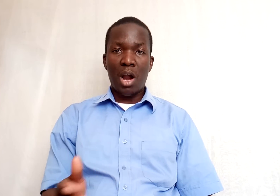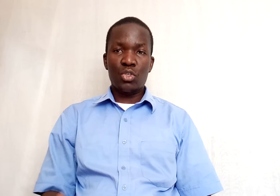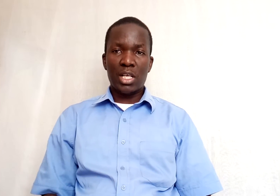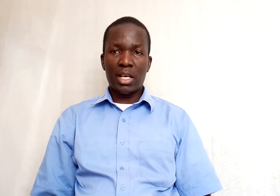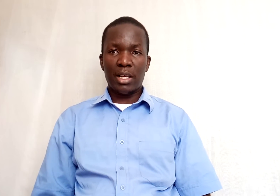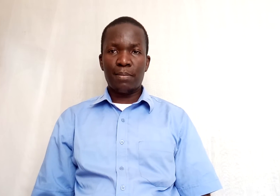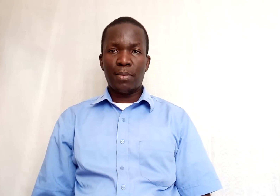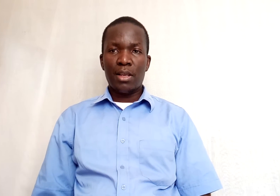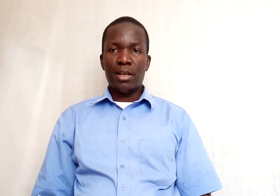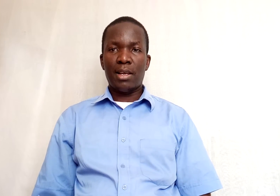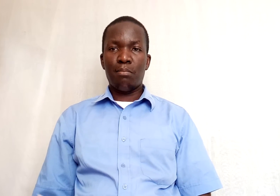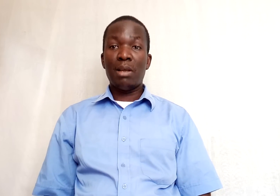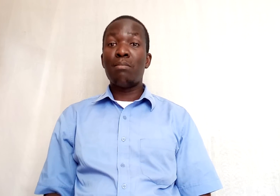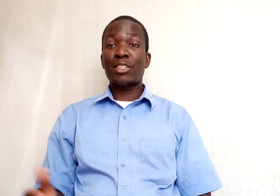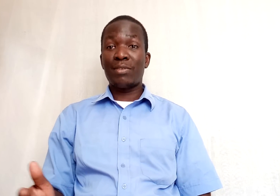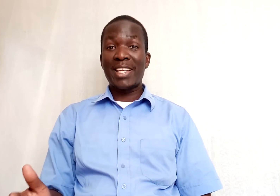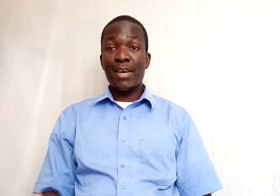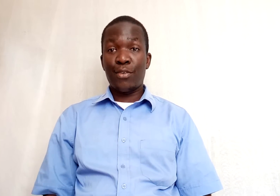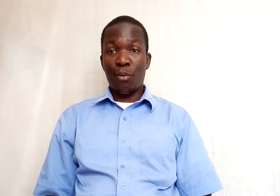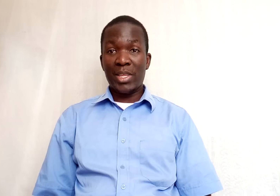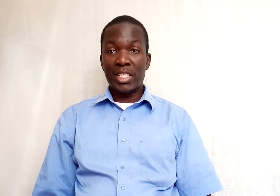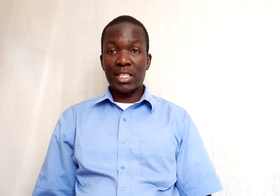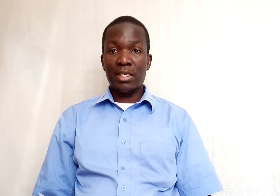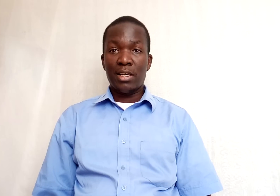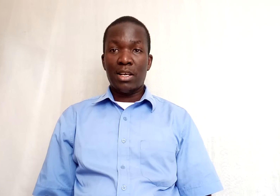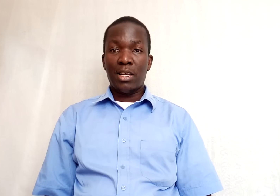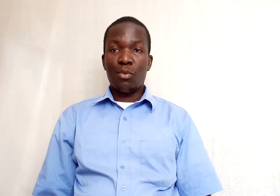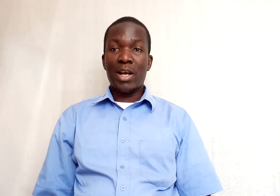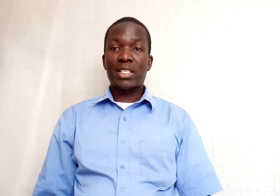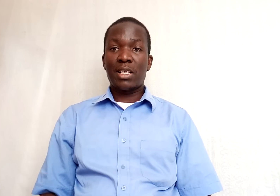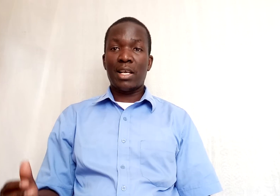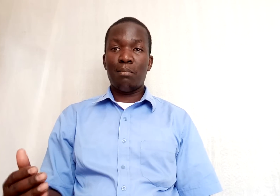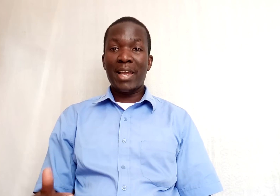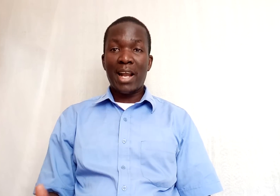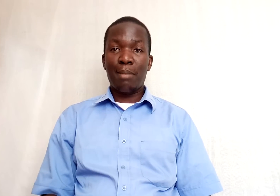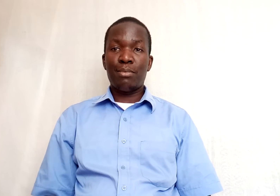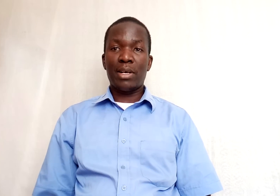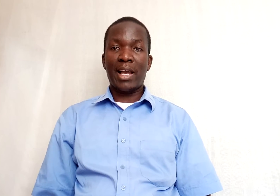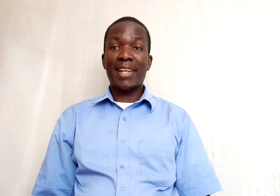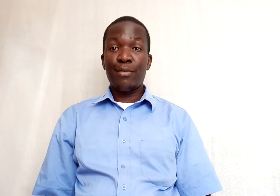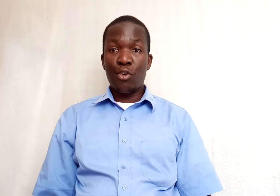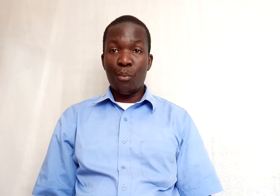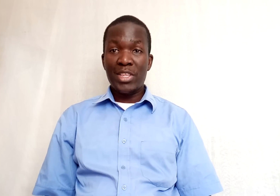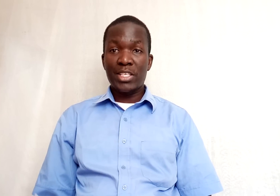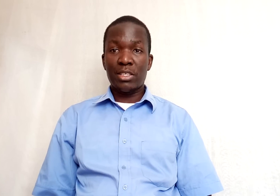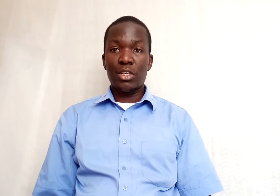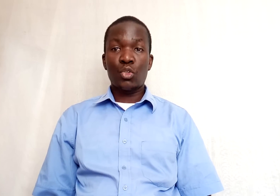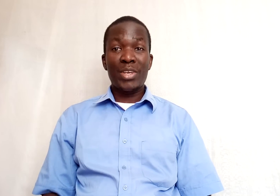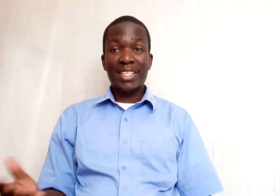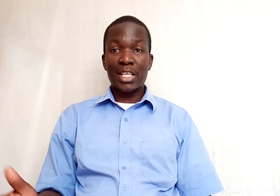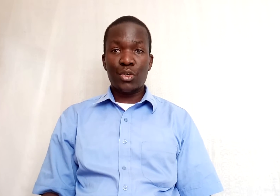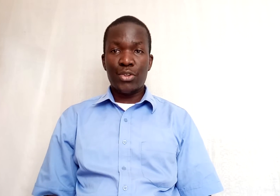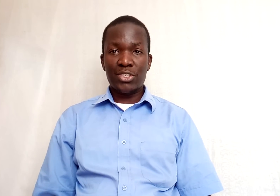about members of the deaf community, what make up a deaf community. So we discussed all those